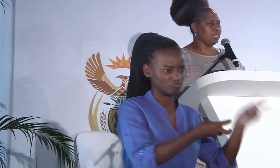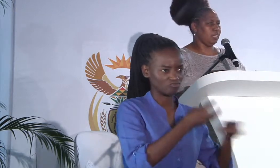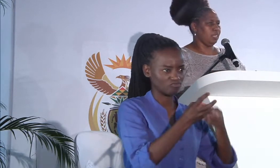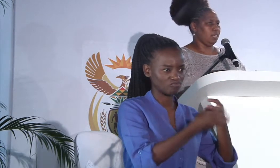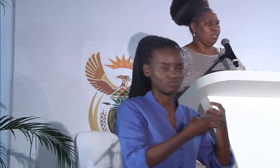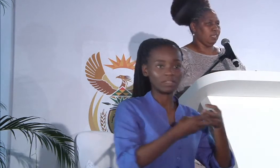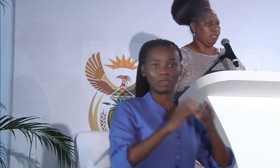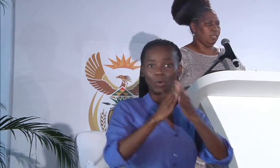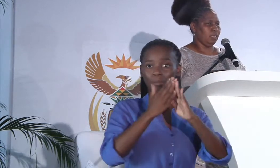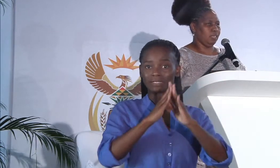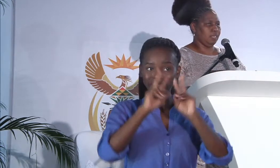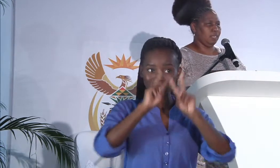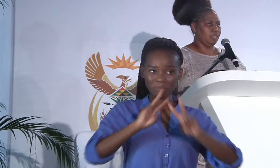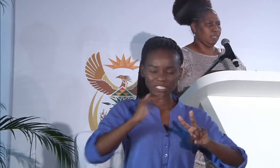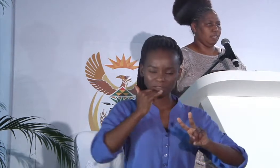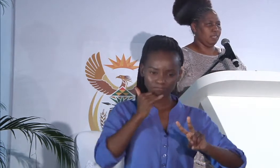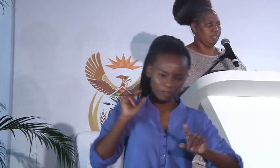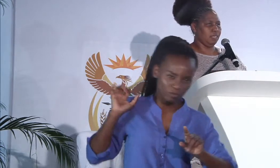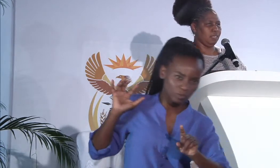community